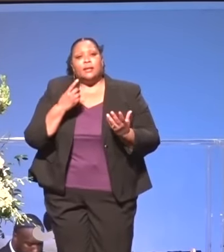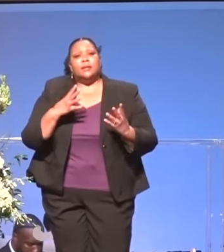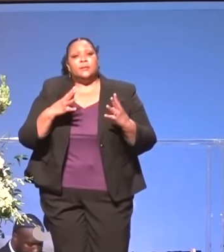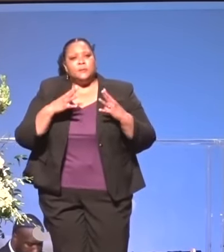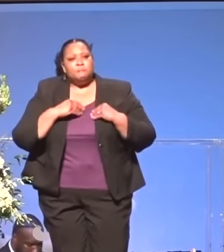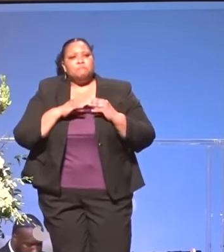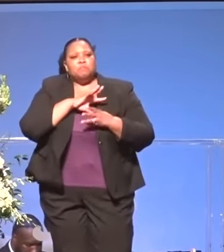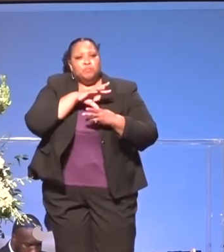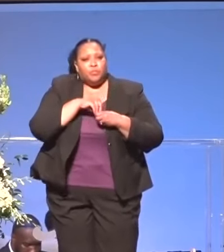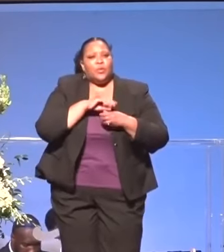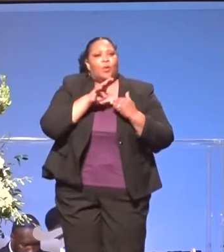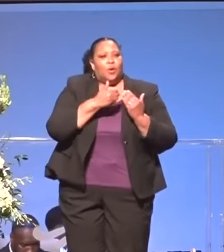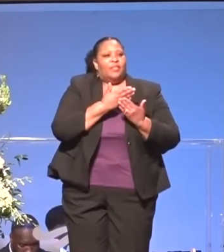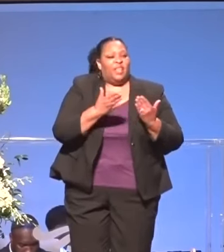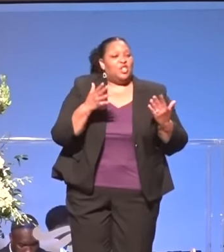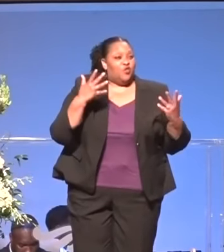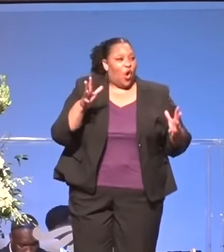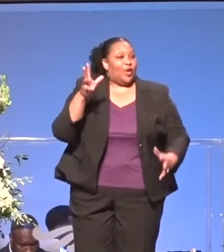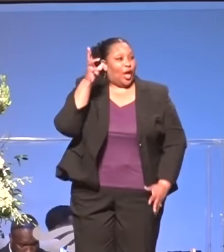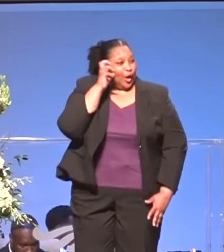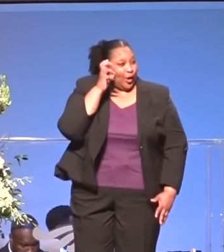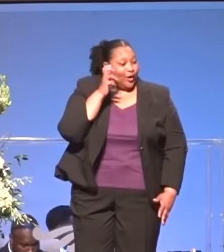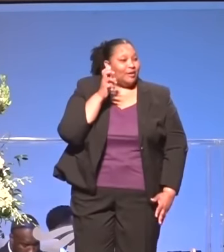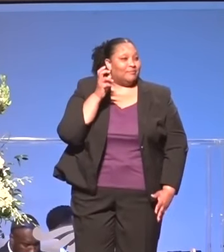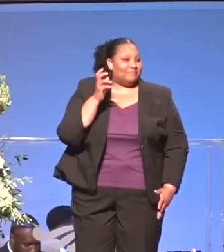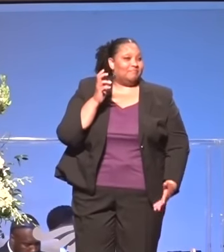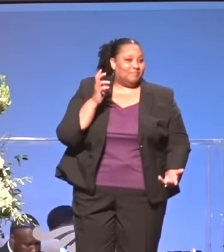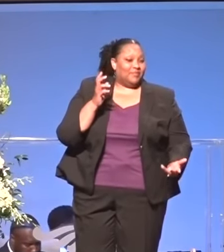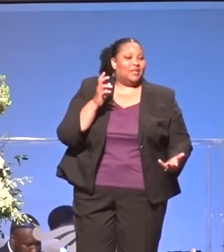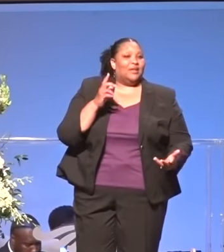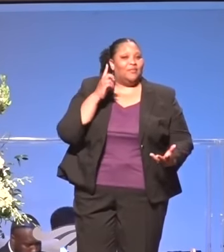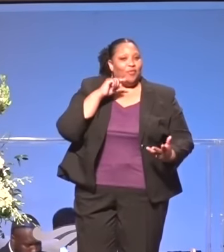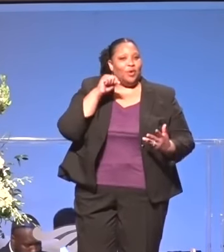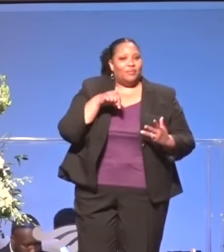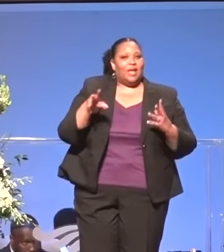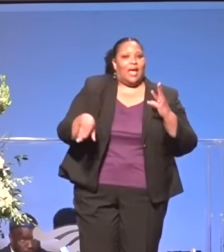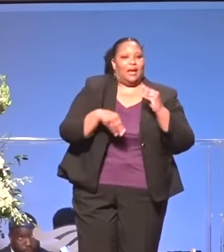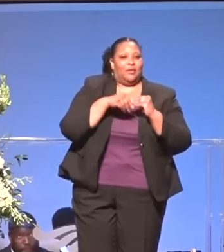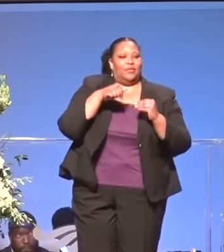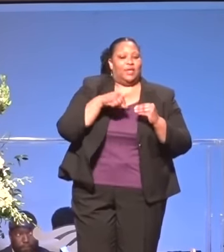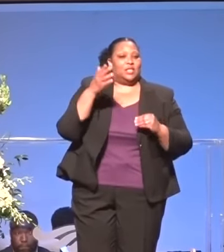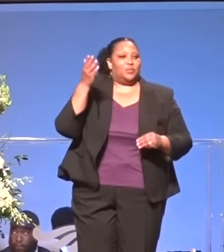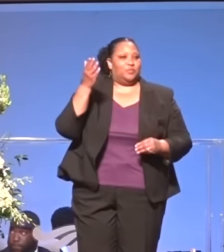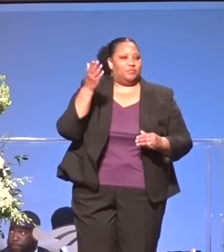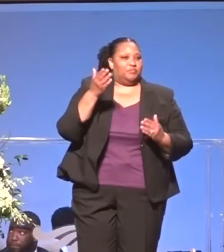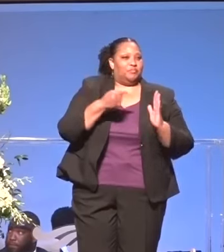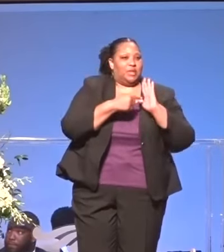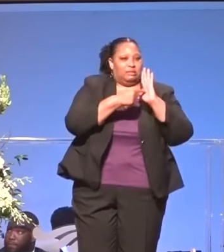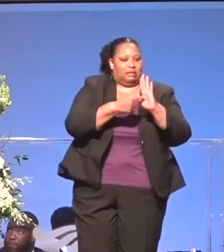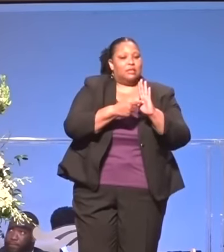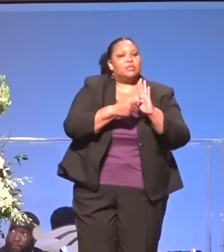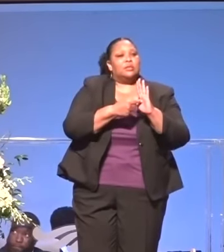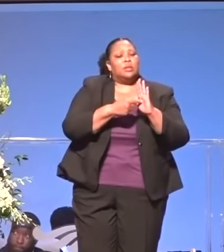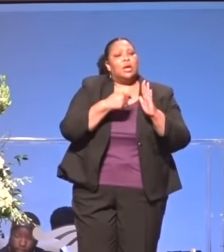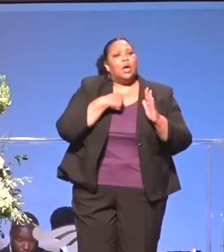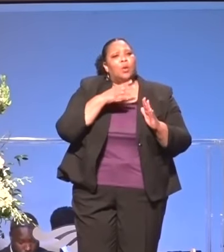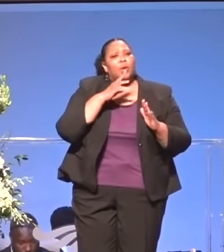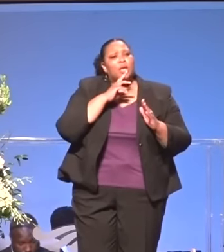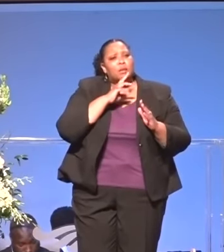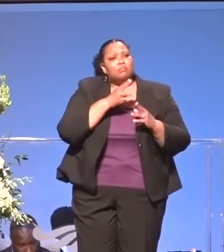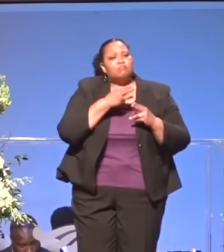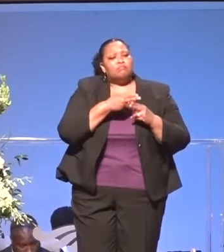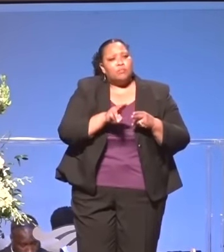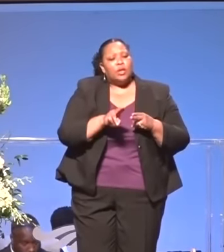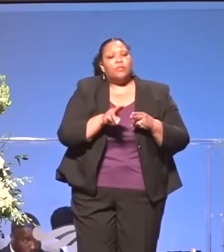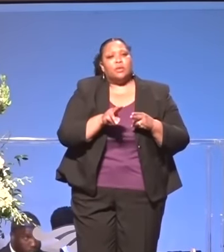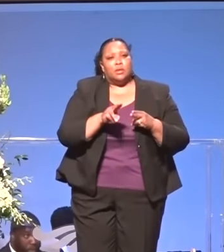and incorporate all that you have already heard uh into this presentation. Let me just speak uh briefly say